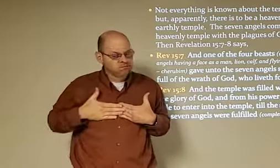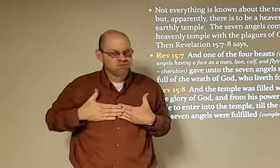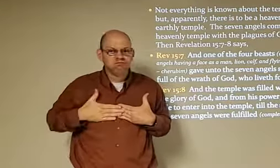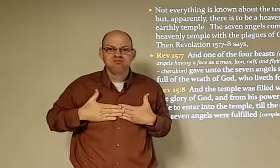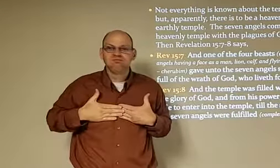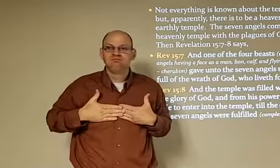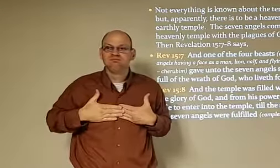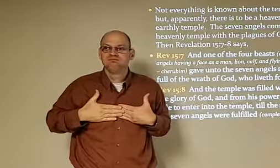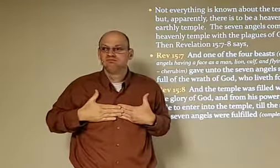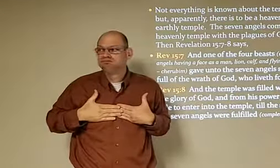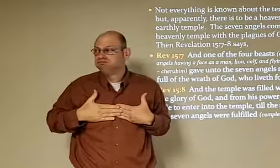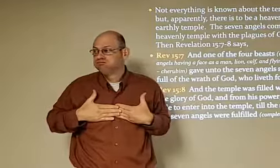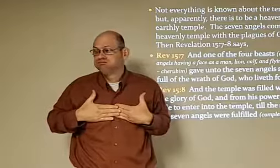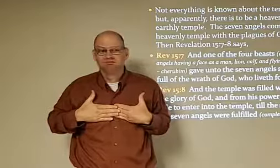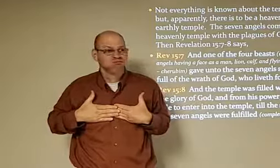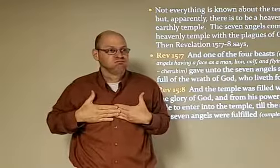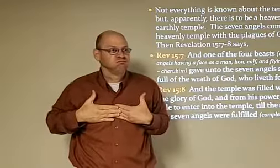It's done. The door's shut.